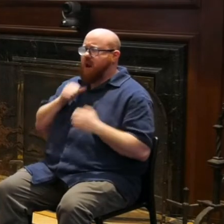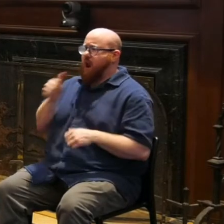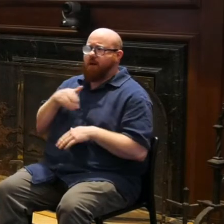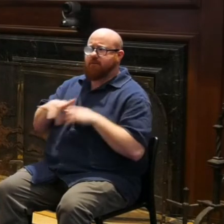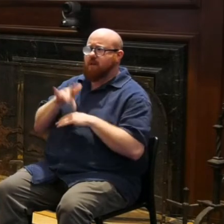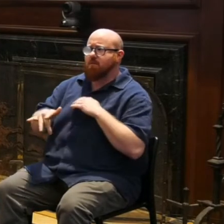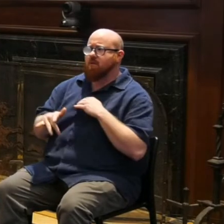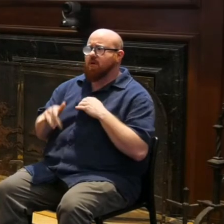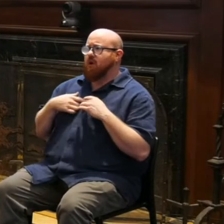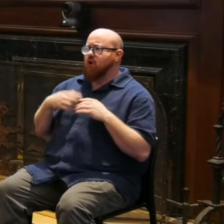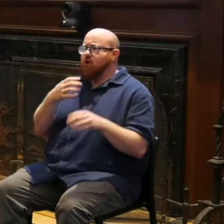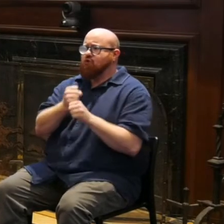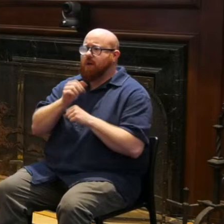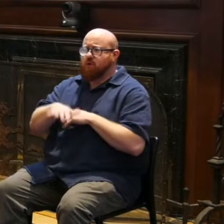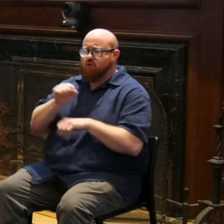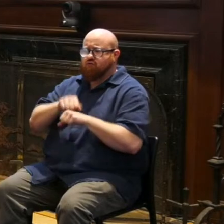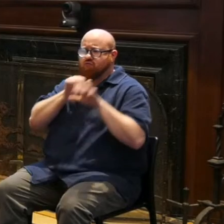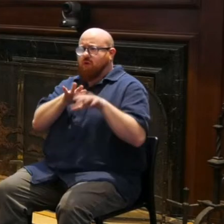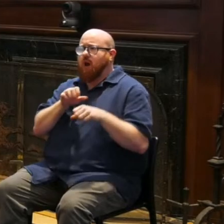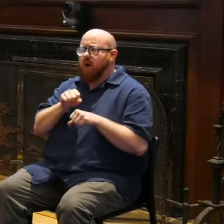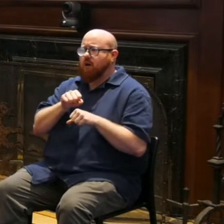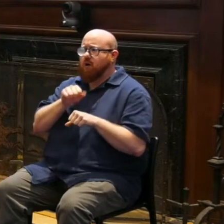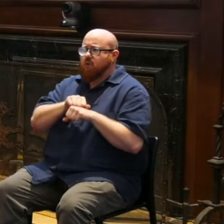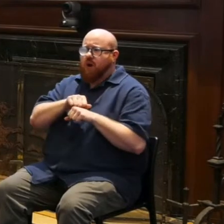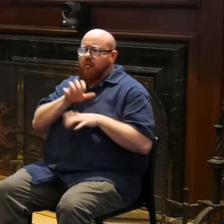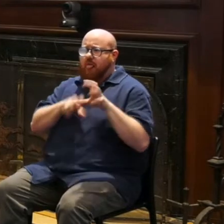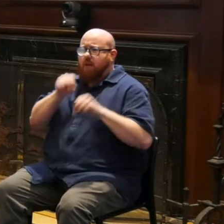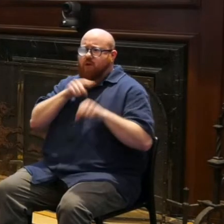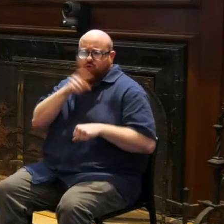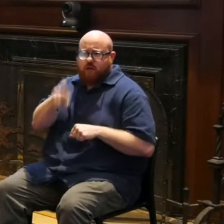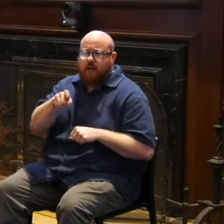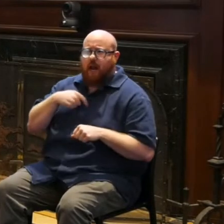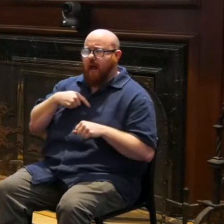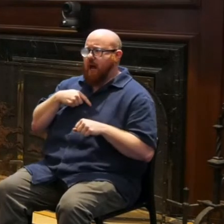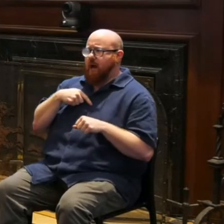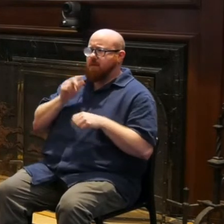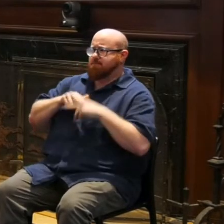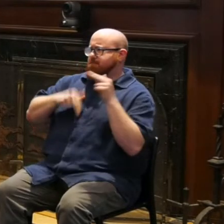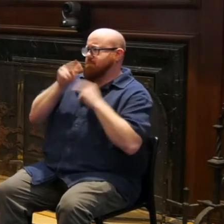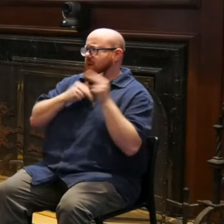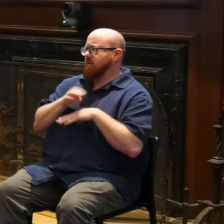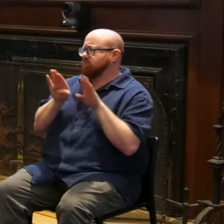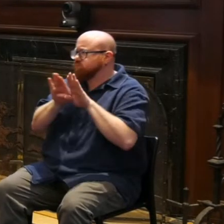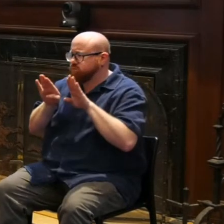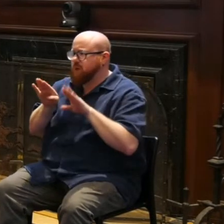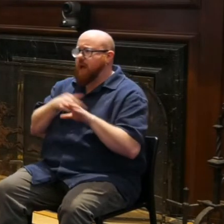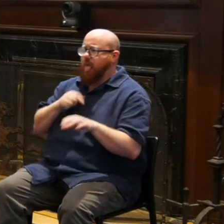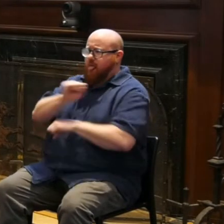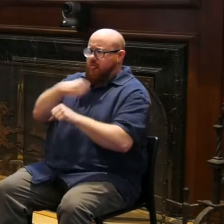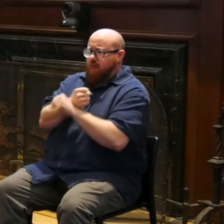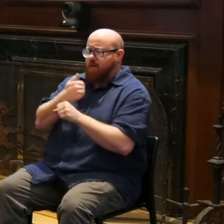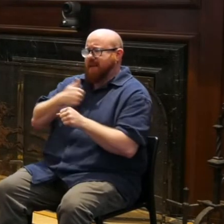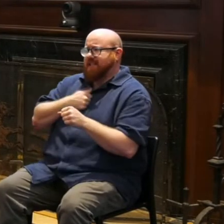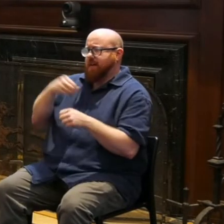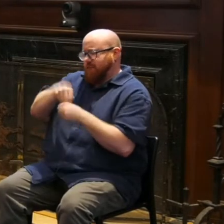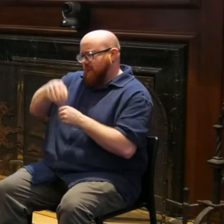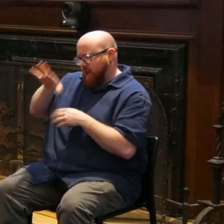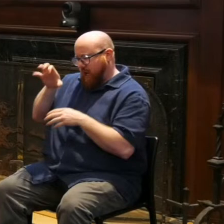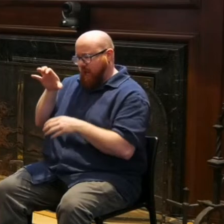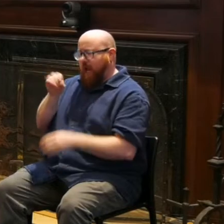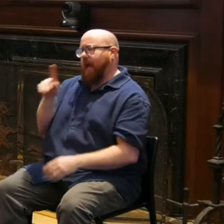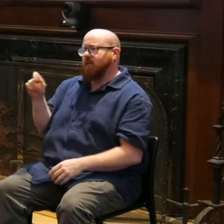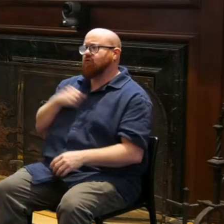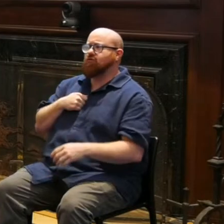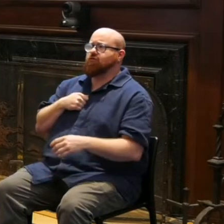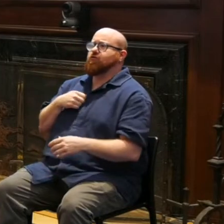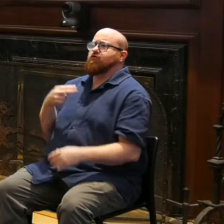unavailable. Grab your rock climbing gear because you'll need it. I've built a fortress. Lock myself in a castle trapped inside with